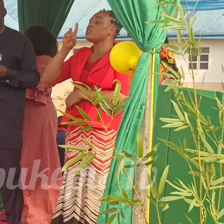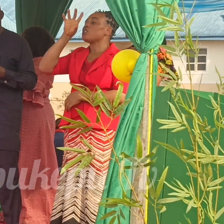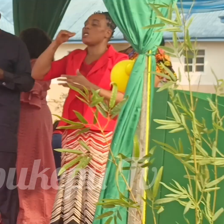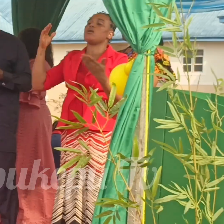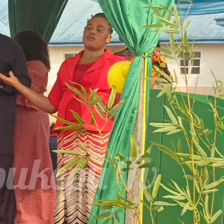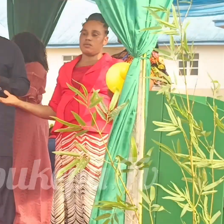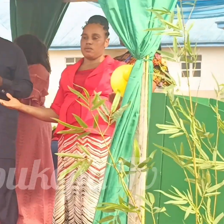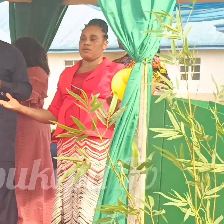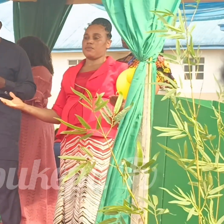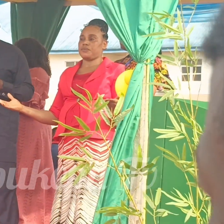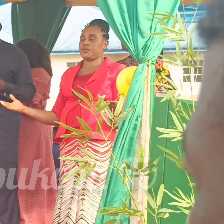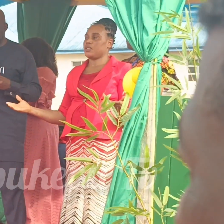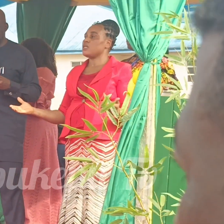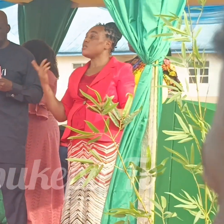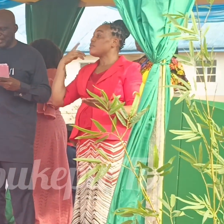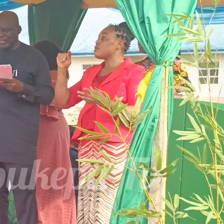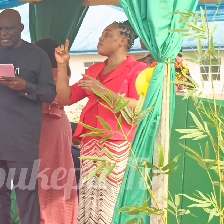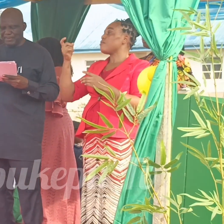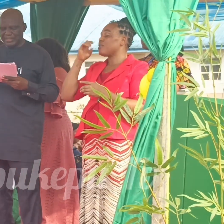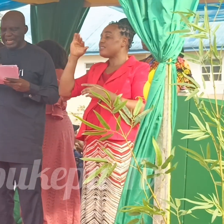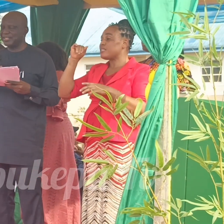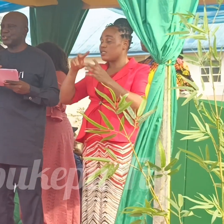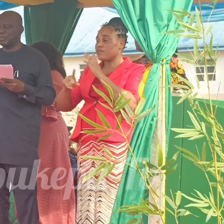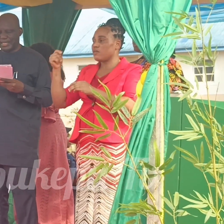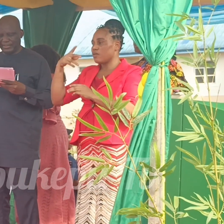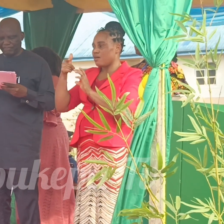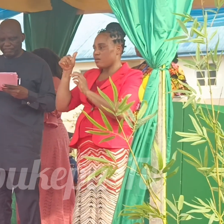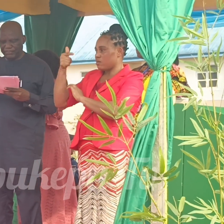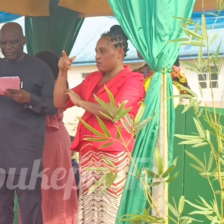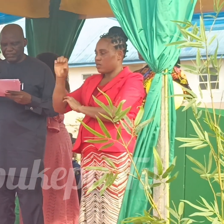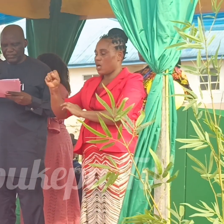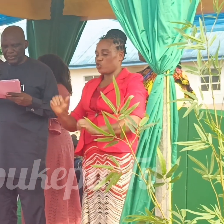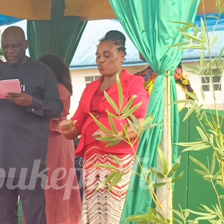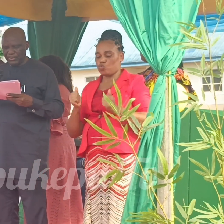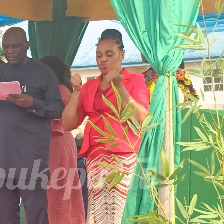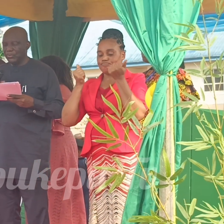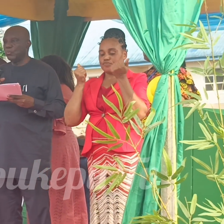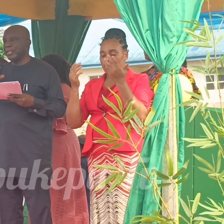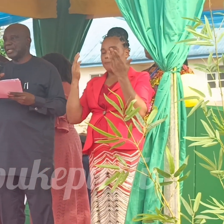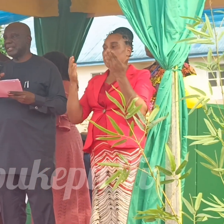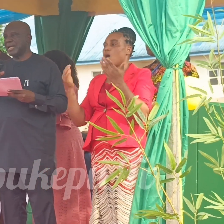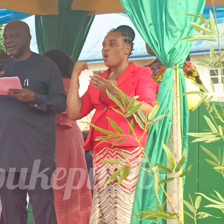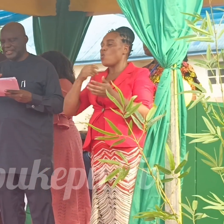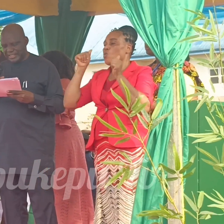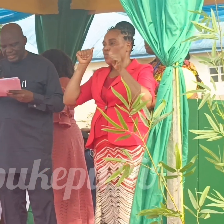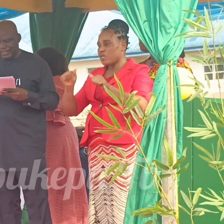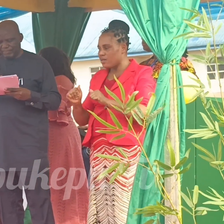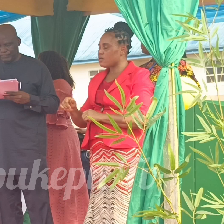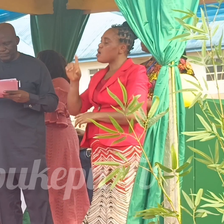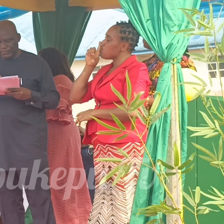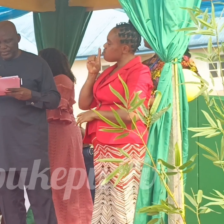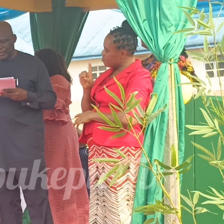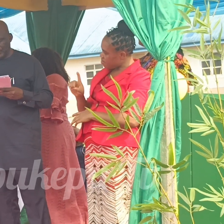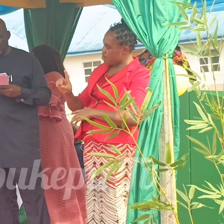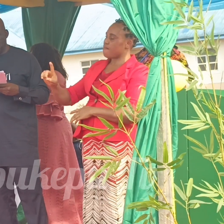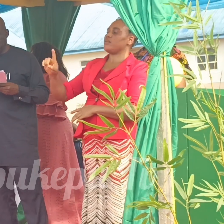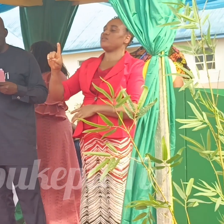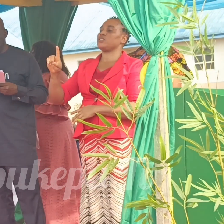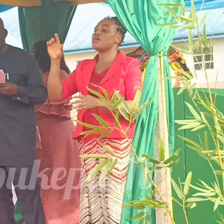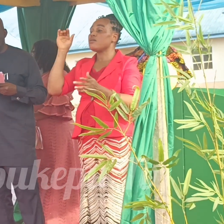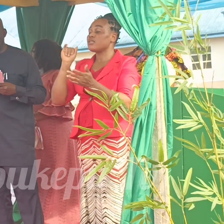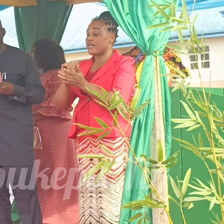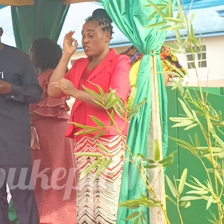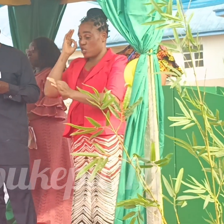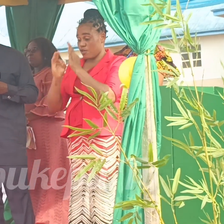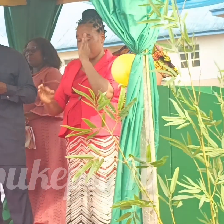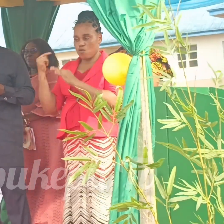here. The test is partly about gas supply. We can guarantee that